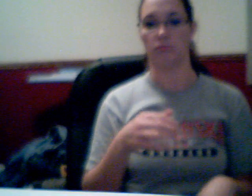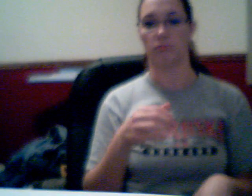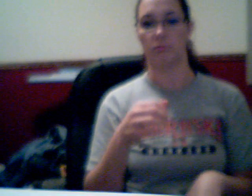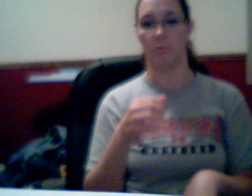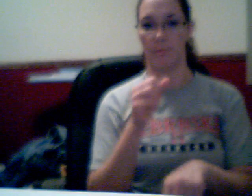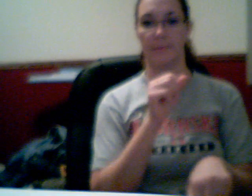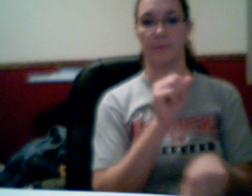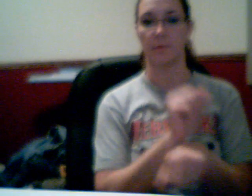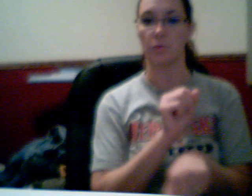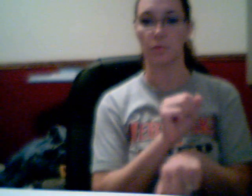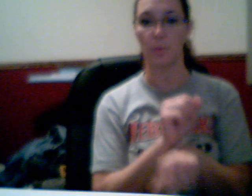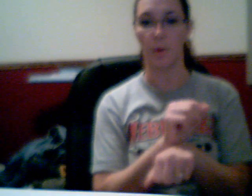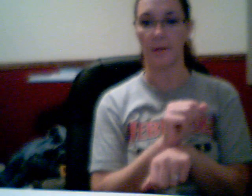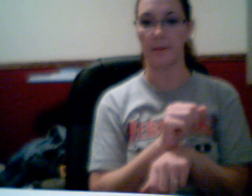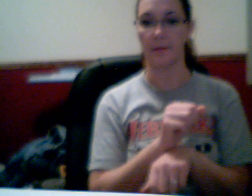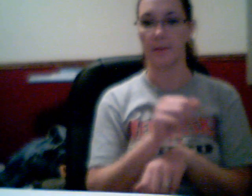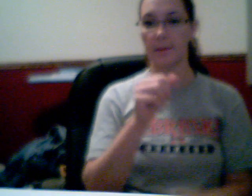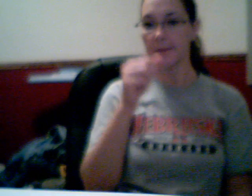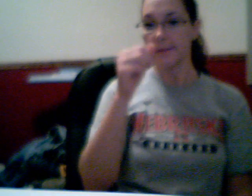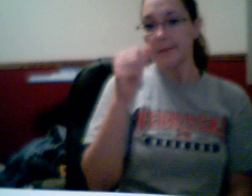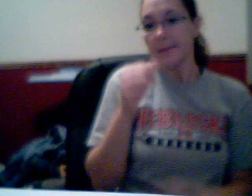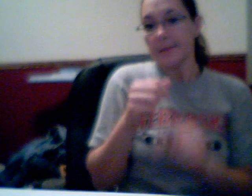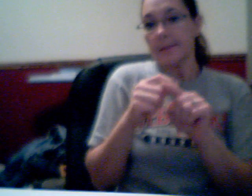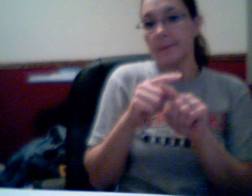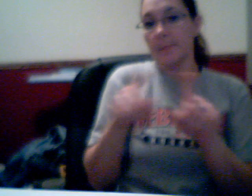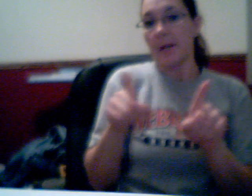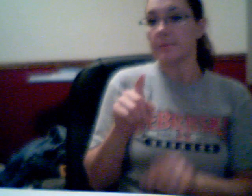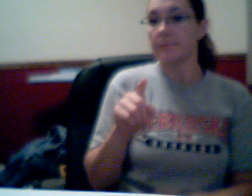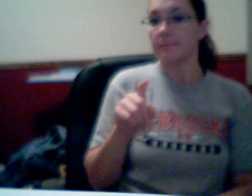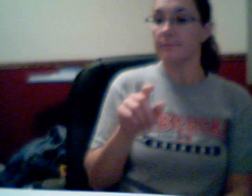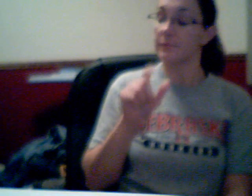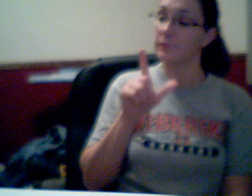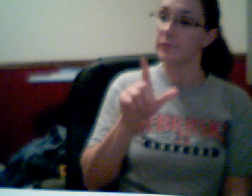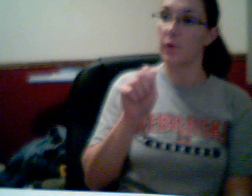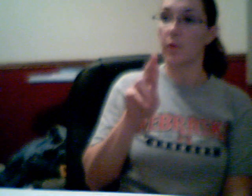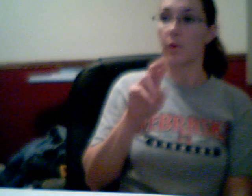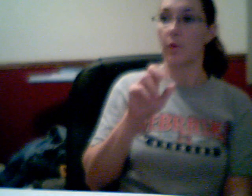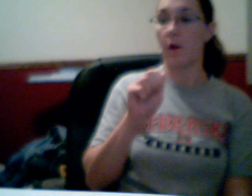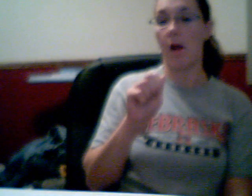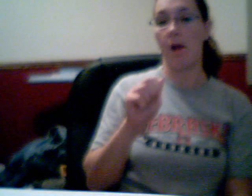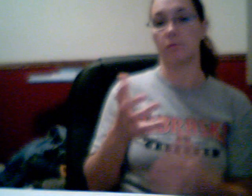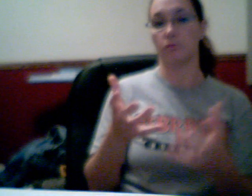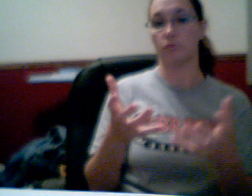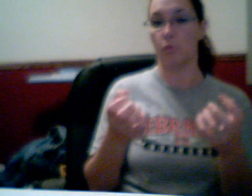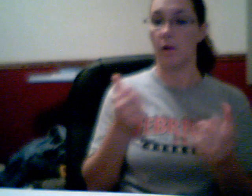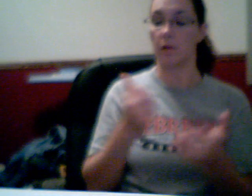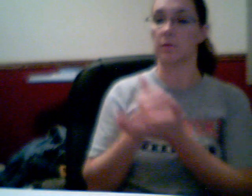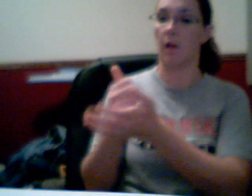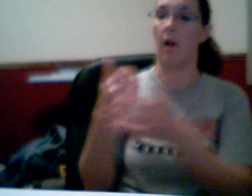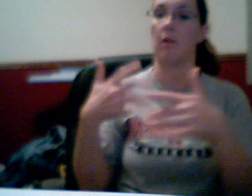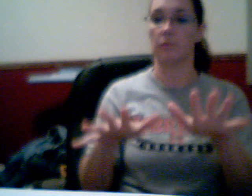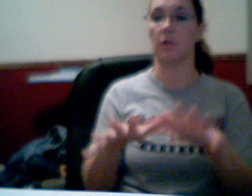blind. The sun and hot wind cured the cut grass so quickly that Paul raked it up next